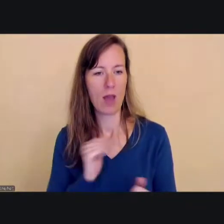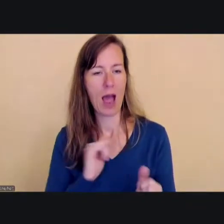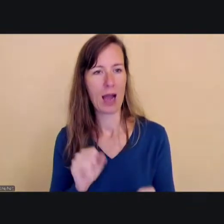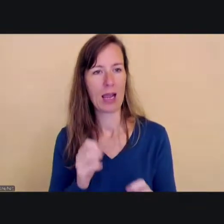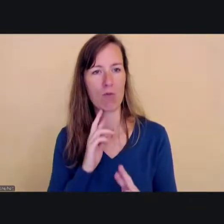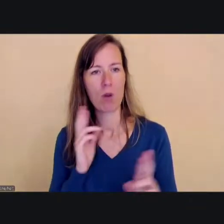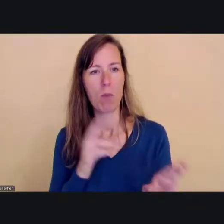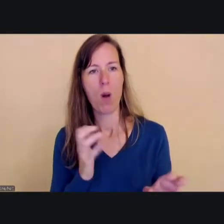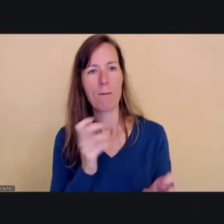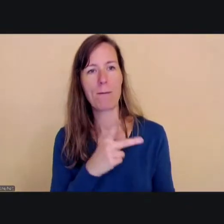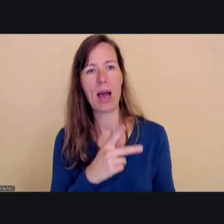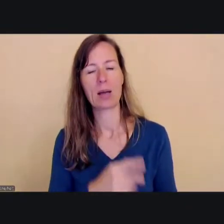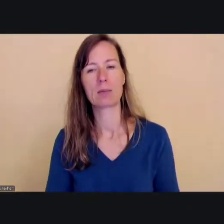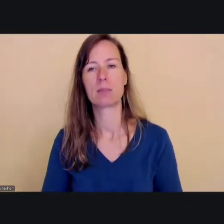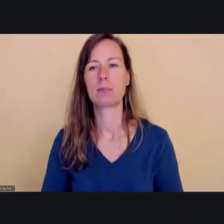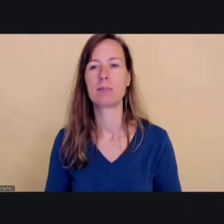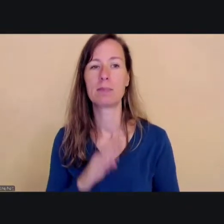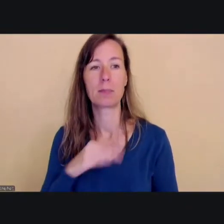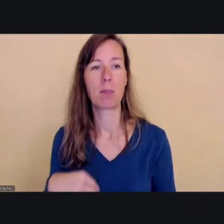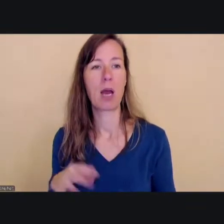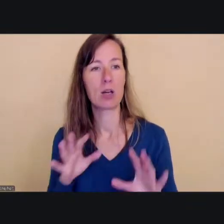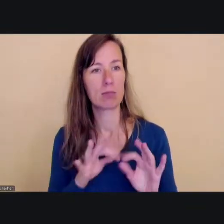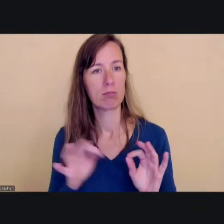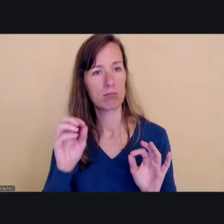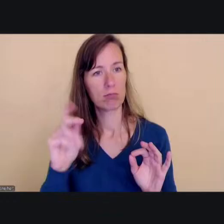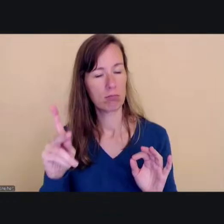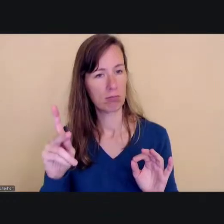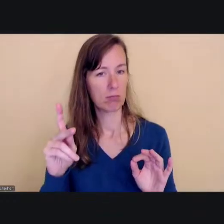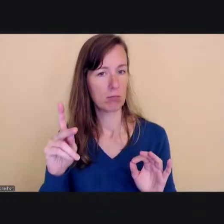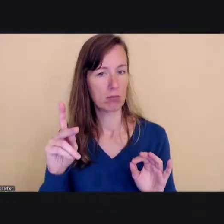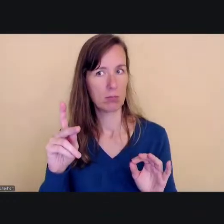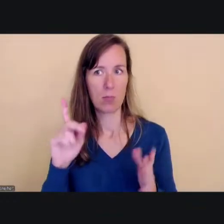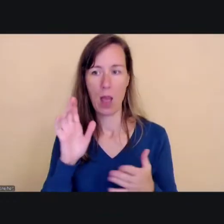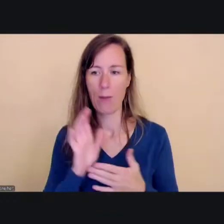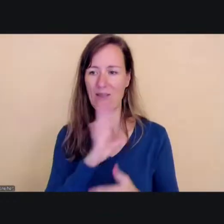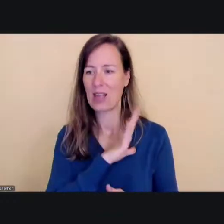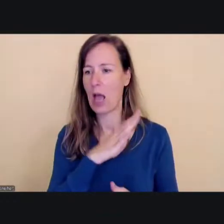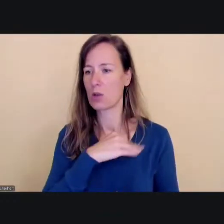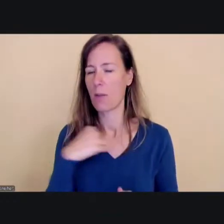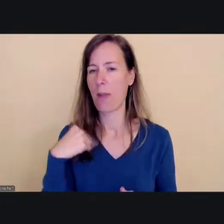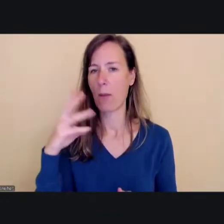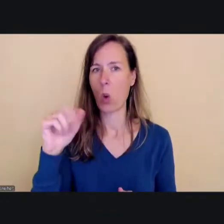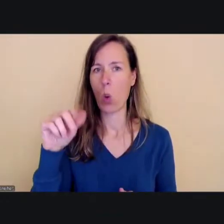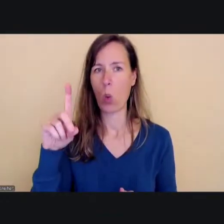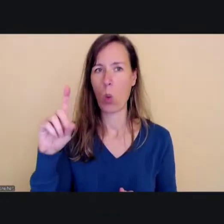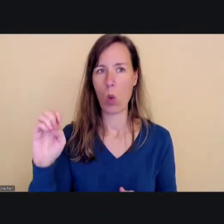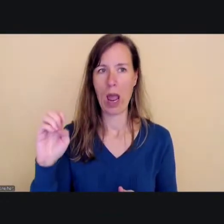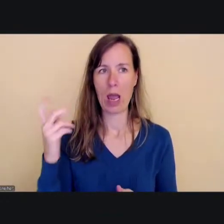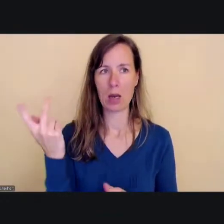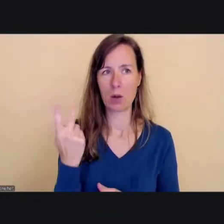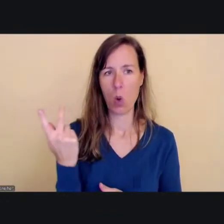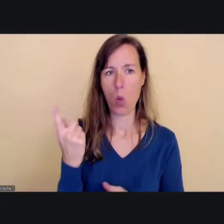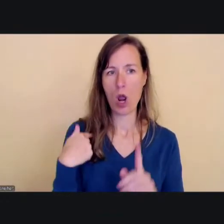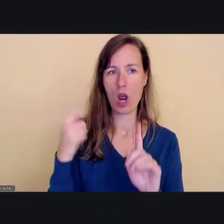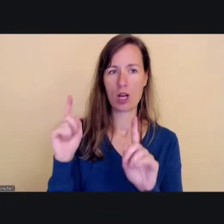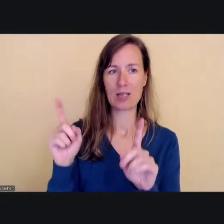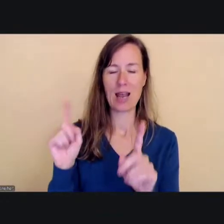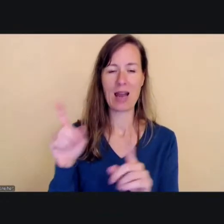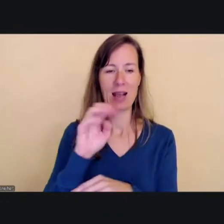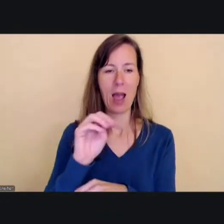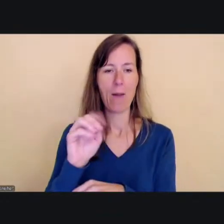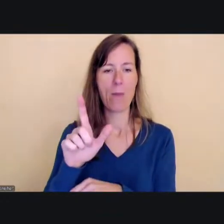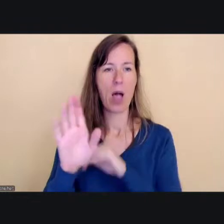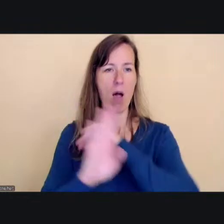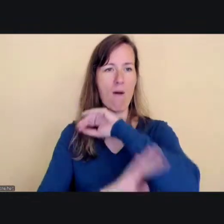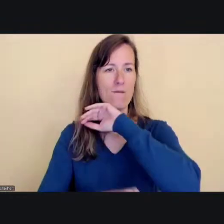Okay. And I believe, Councilmember Wade, you and I are attending at the MML Fall Conference? That's correct.